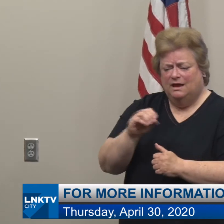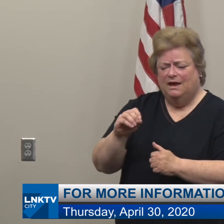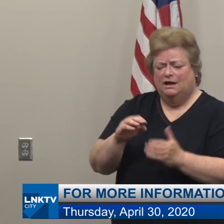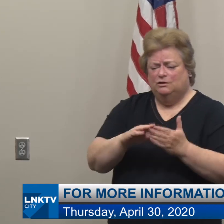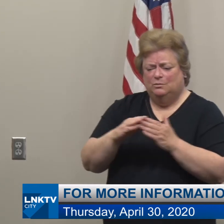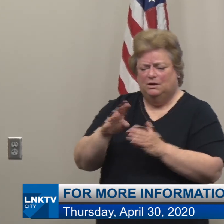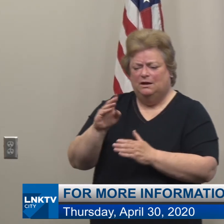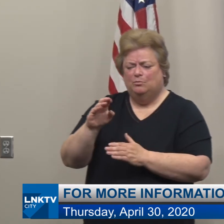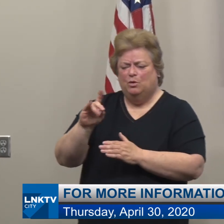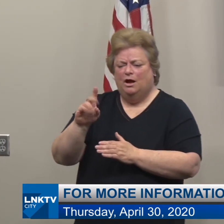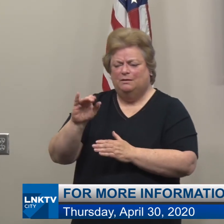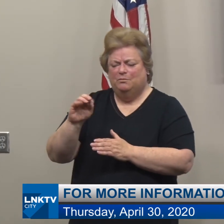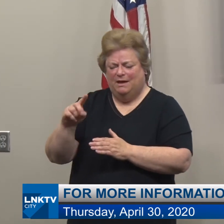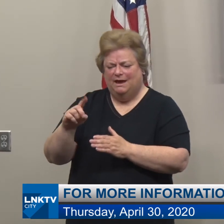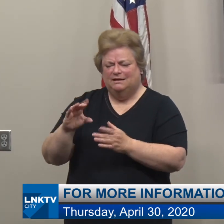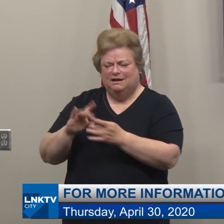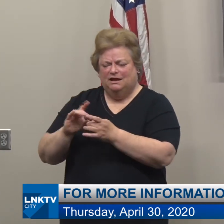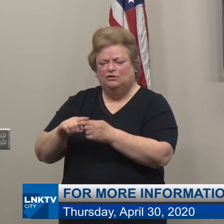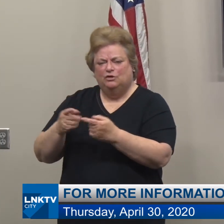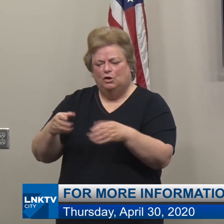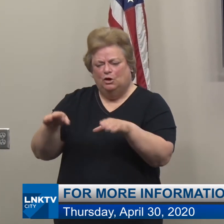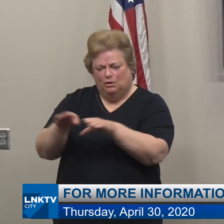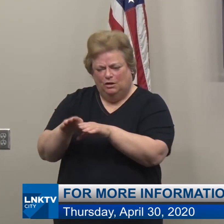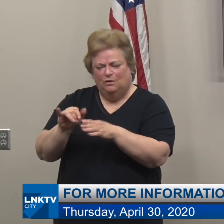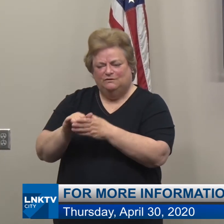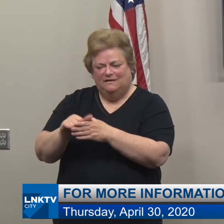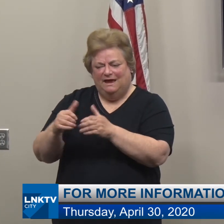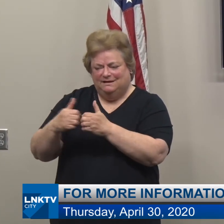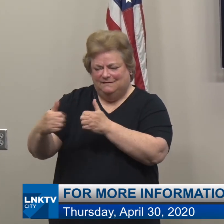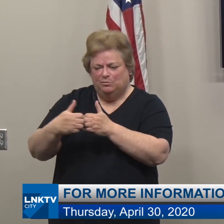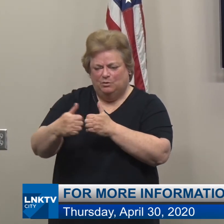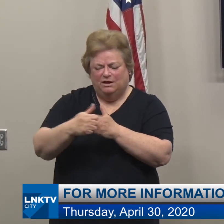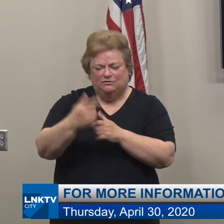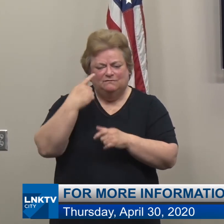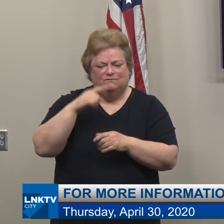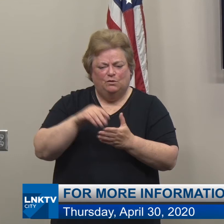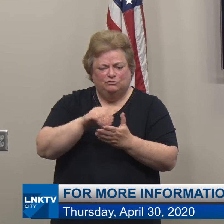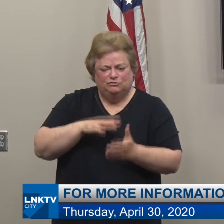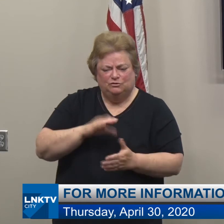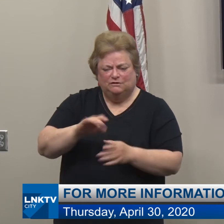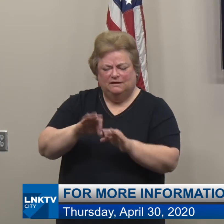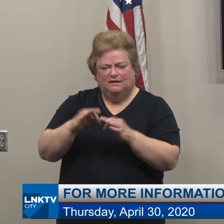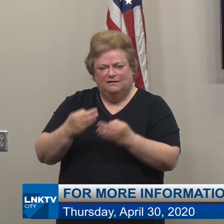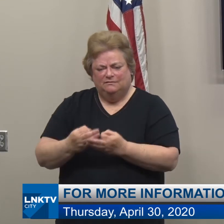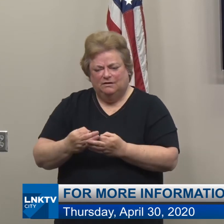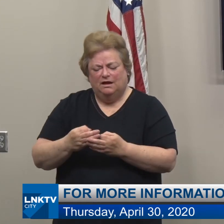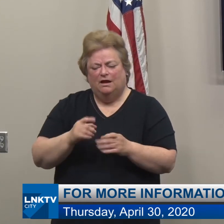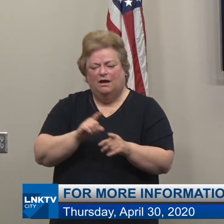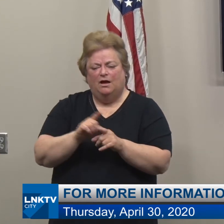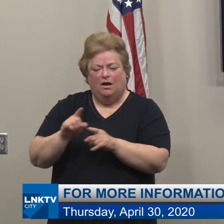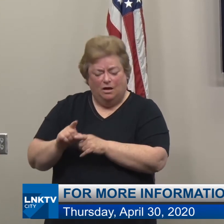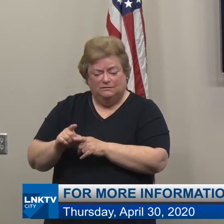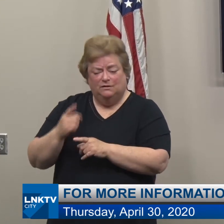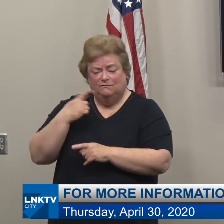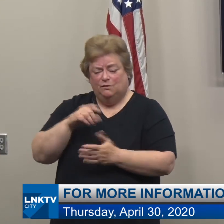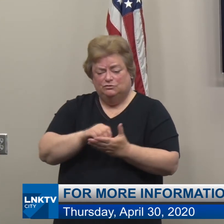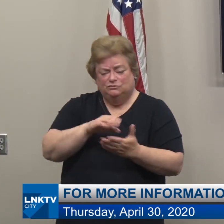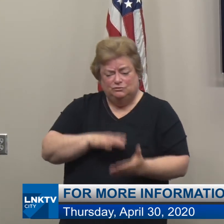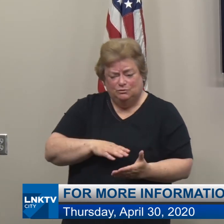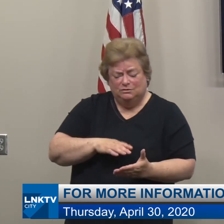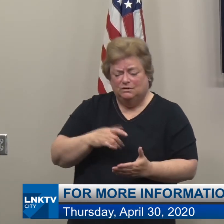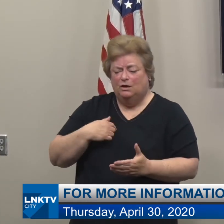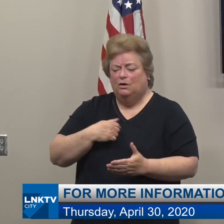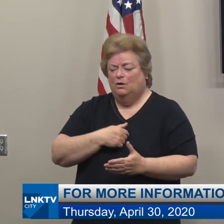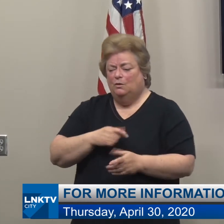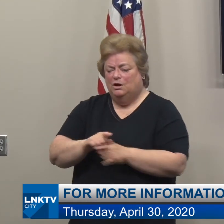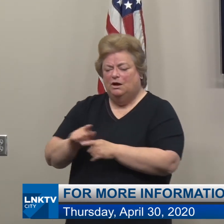broadband partners to try and close the digital divide for our students and their families. In addition to closing the digital divide for students, our